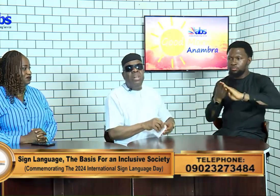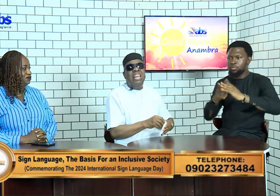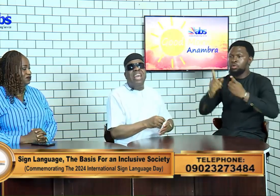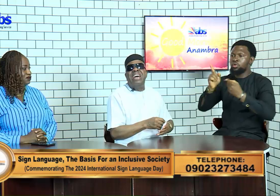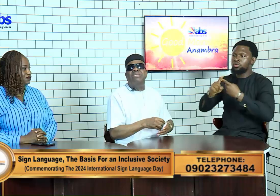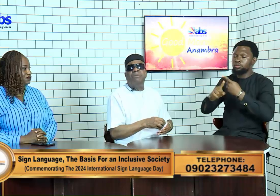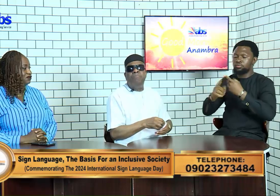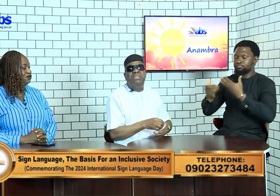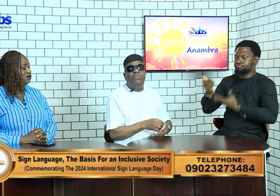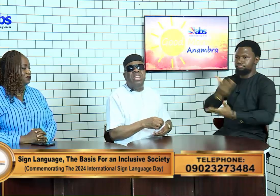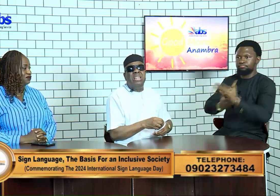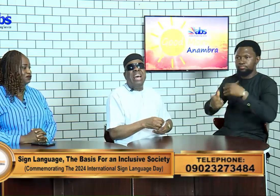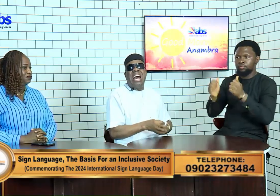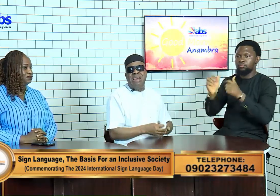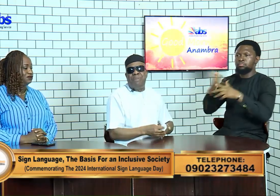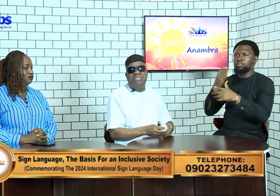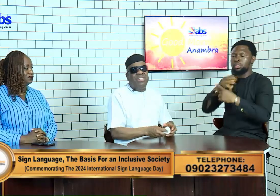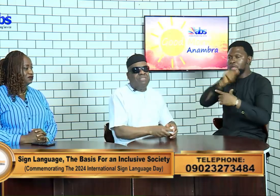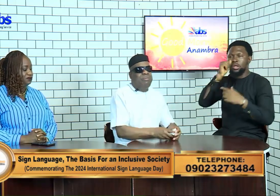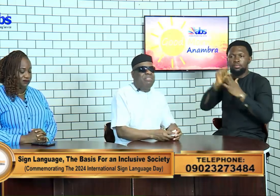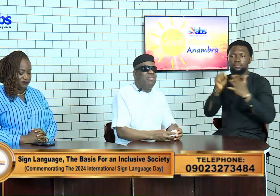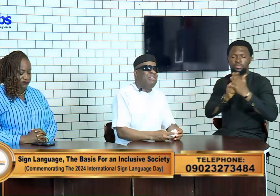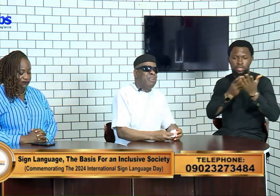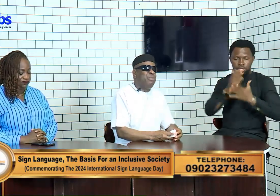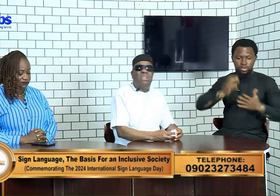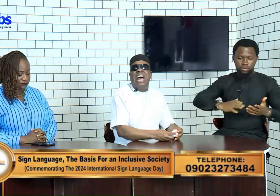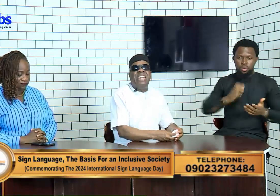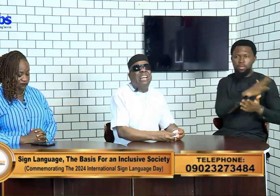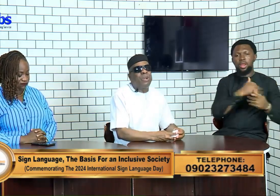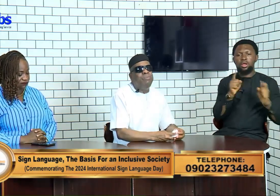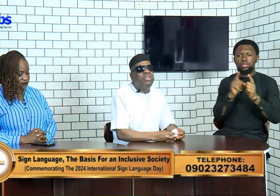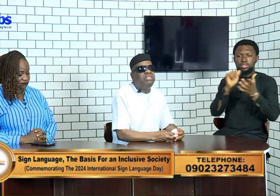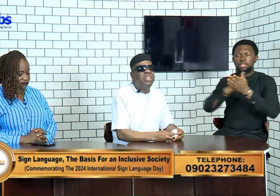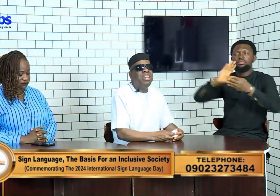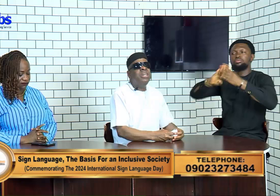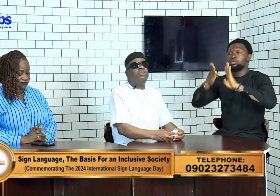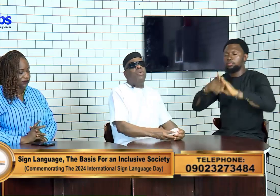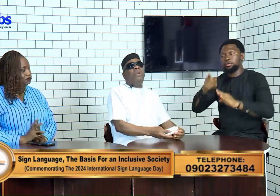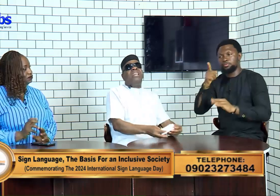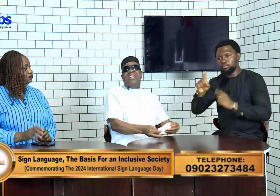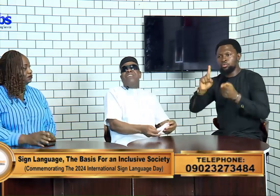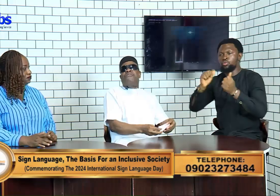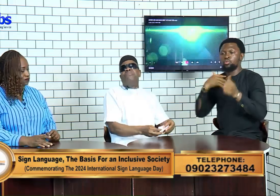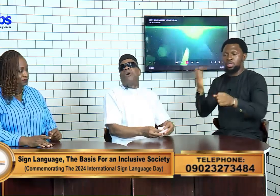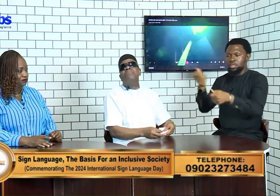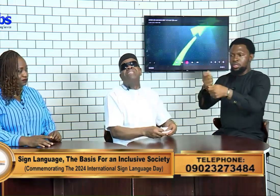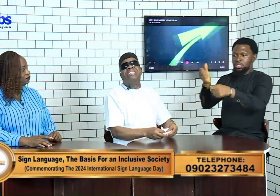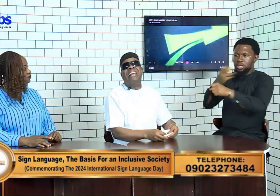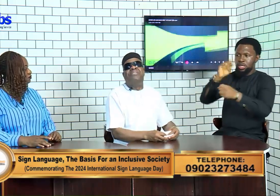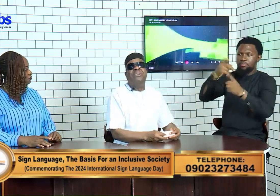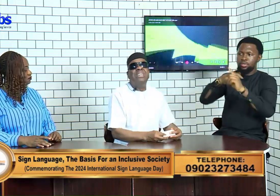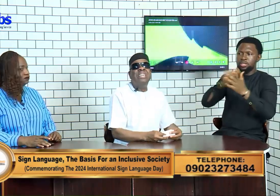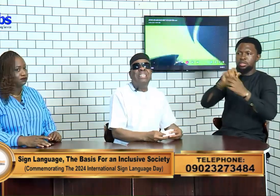to liaise between Anambra State Disability Rights Commission and that community. So we get them from the